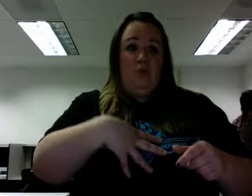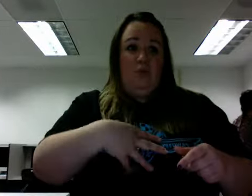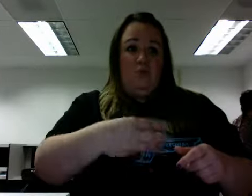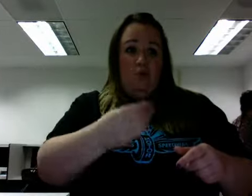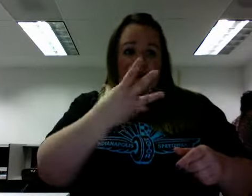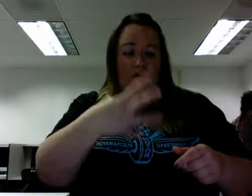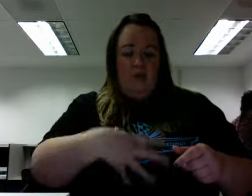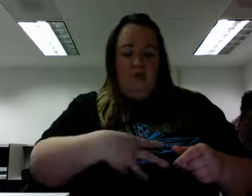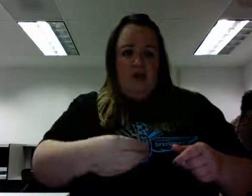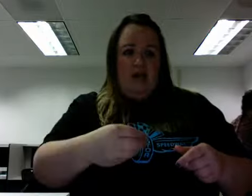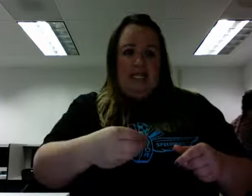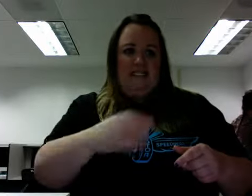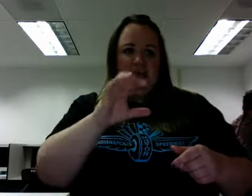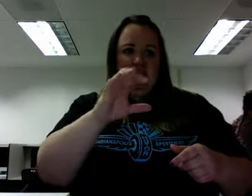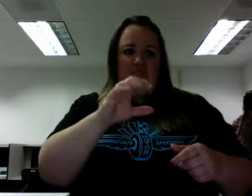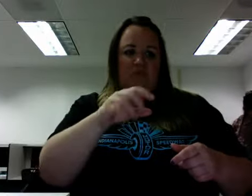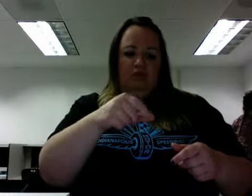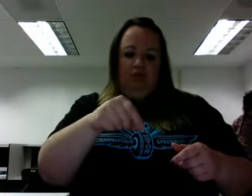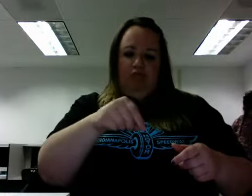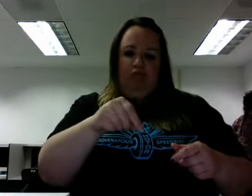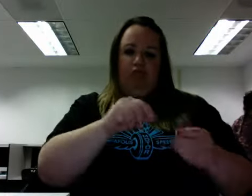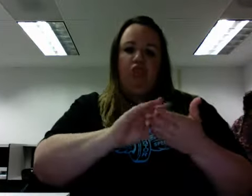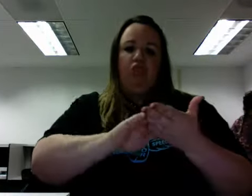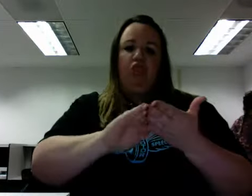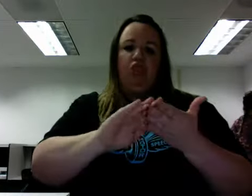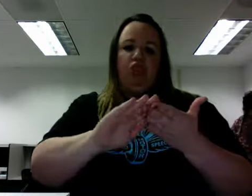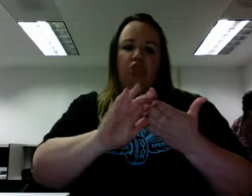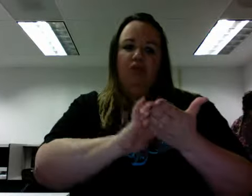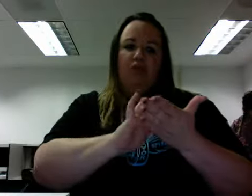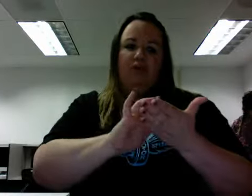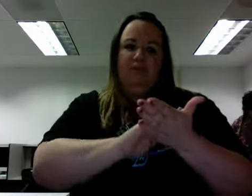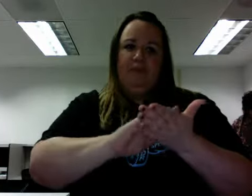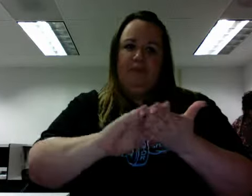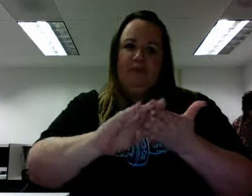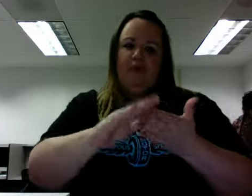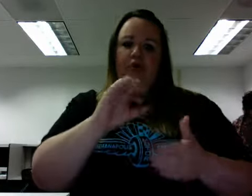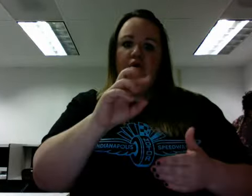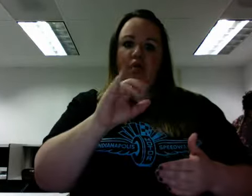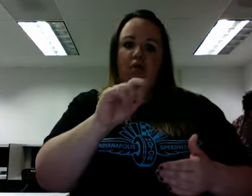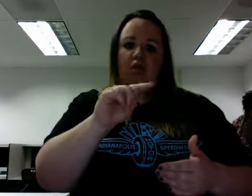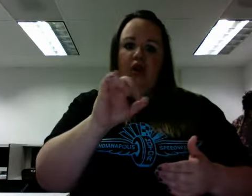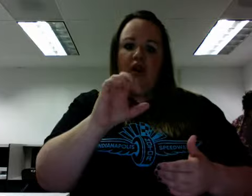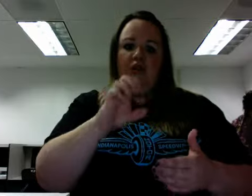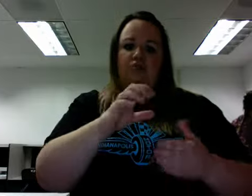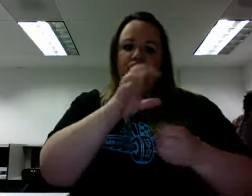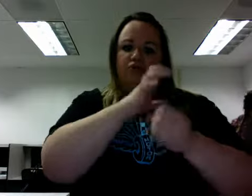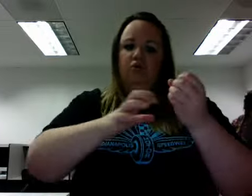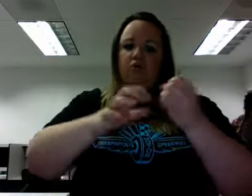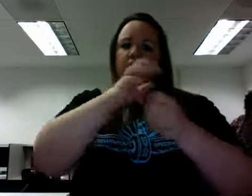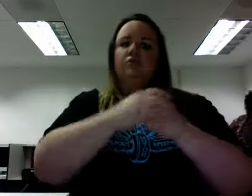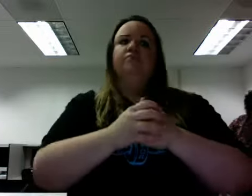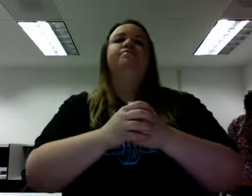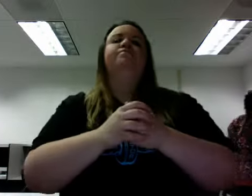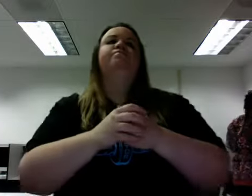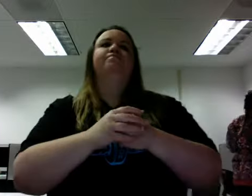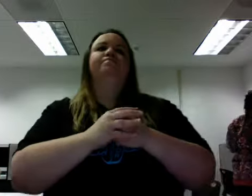what I've got up here is an incredible, probably a world-famous picture of a bone that I drew up there myself. I want you to, I did this myself. I